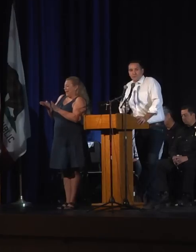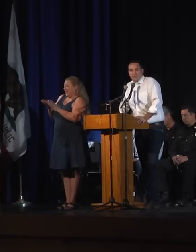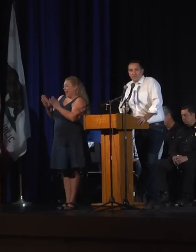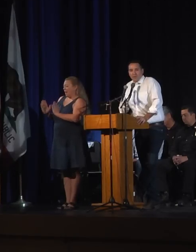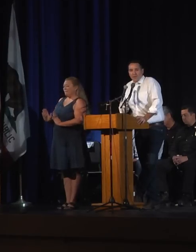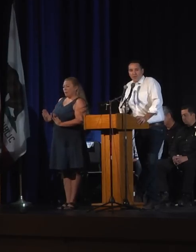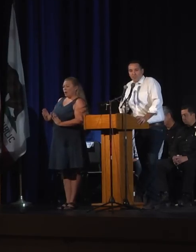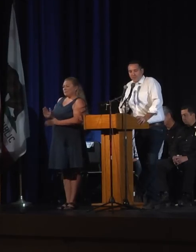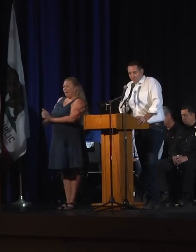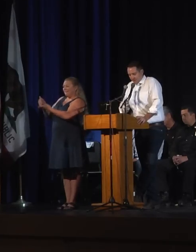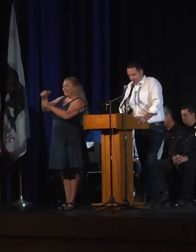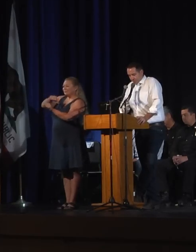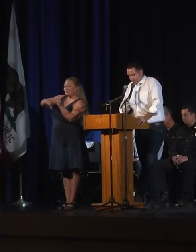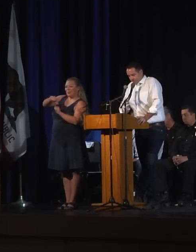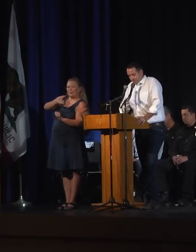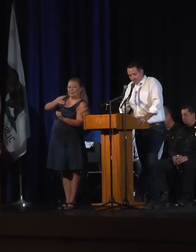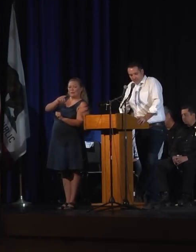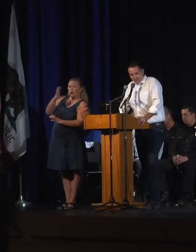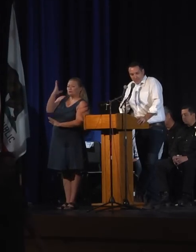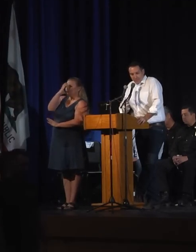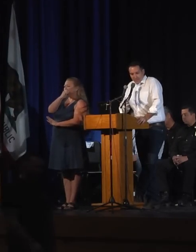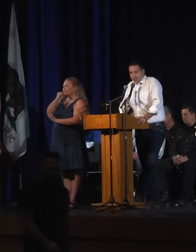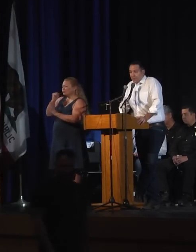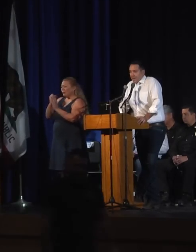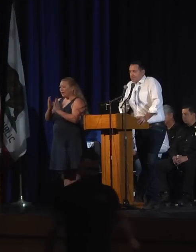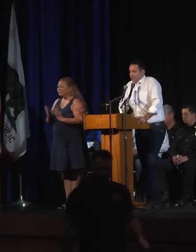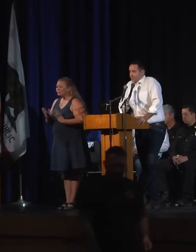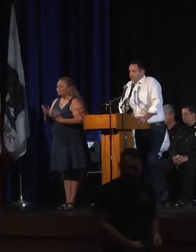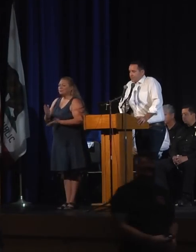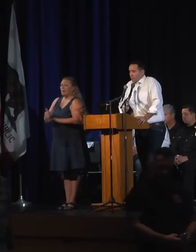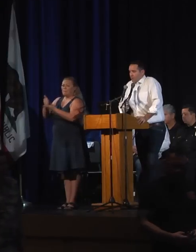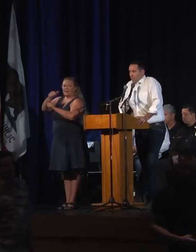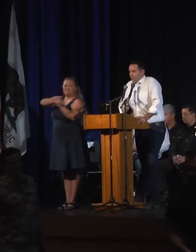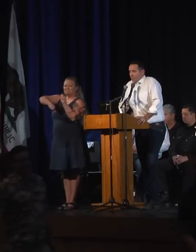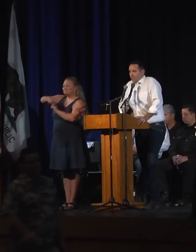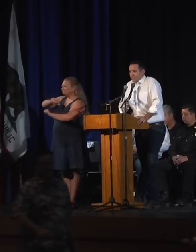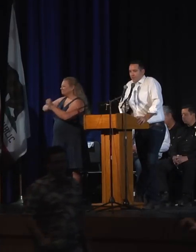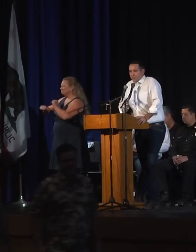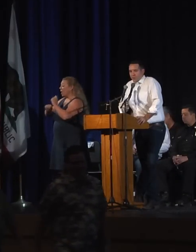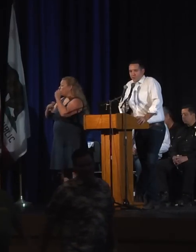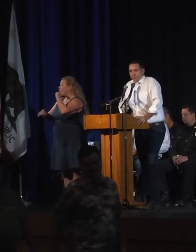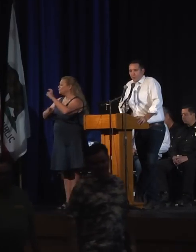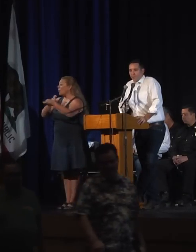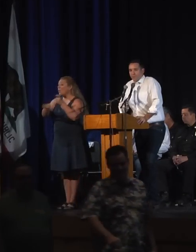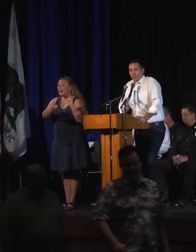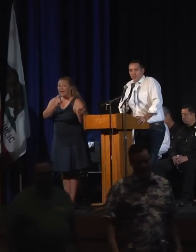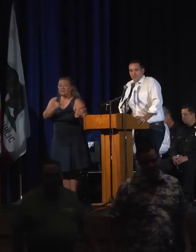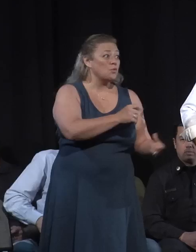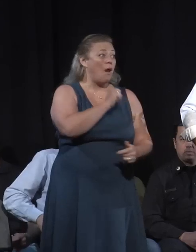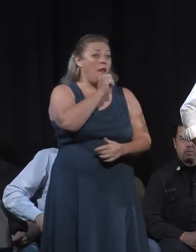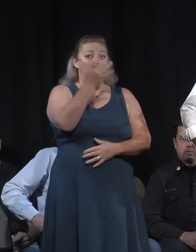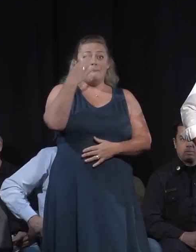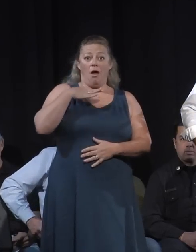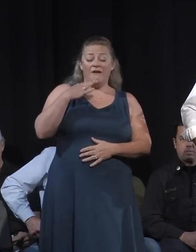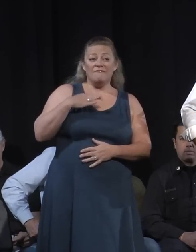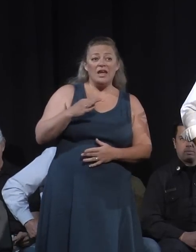strangers helping strangers. The donations to our nonprofits and our churches are overflowing.